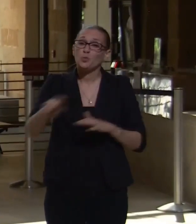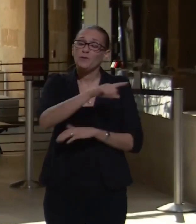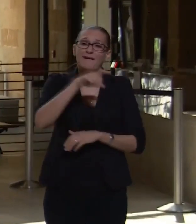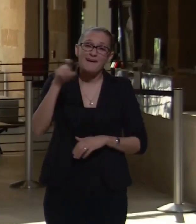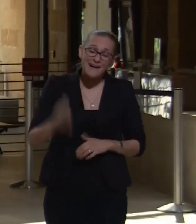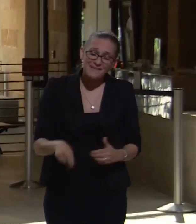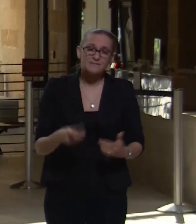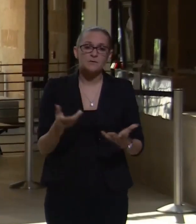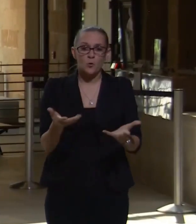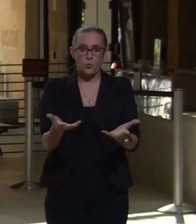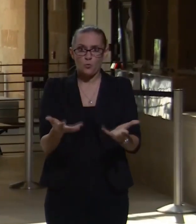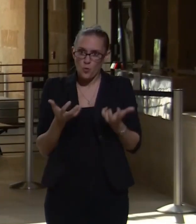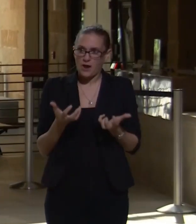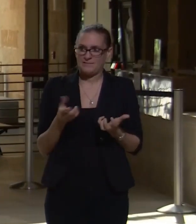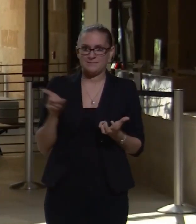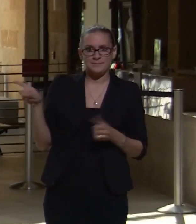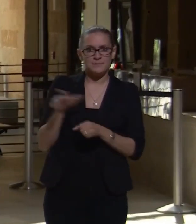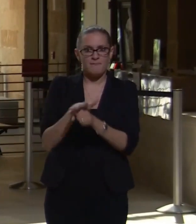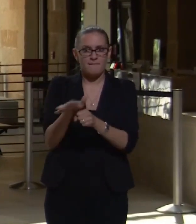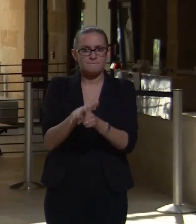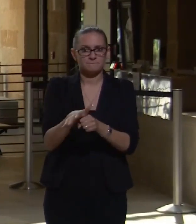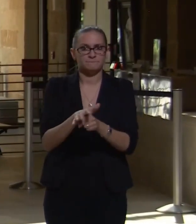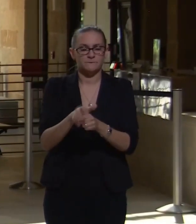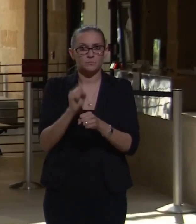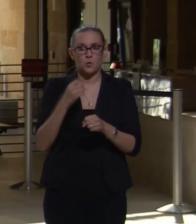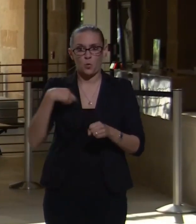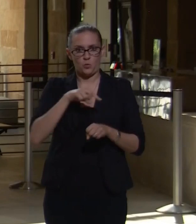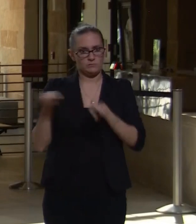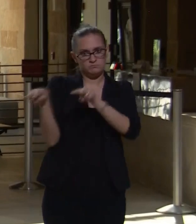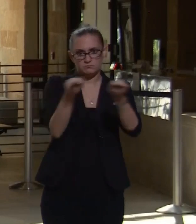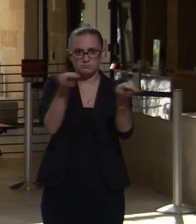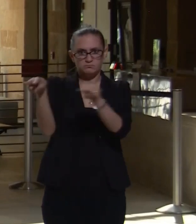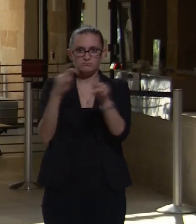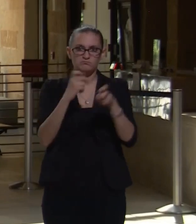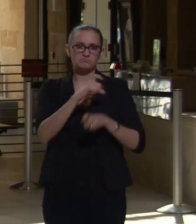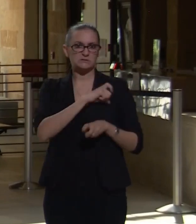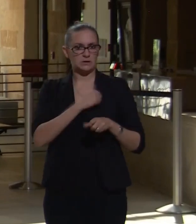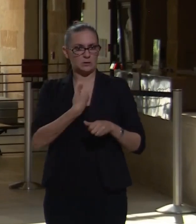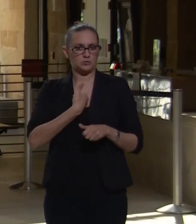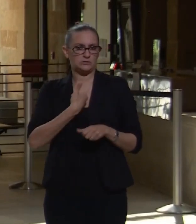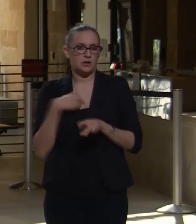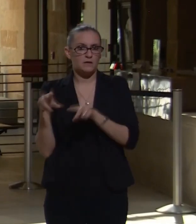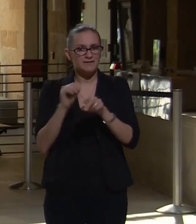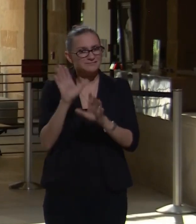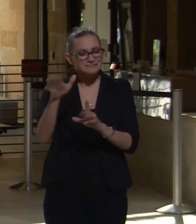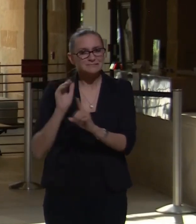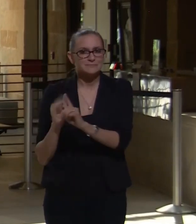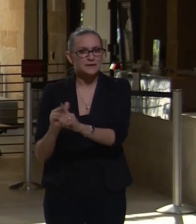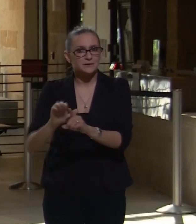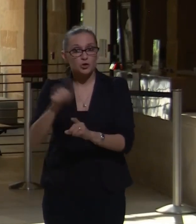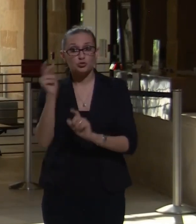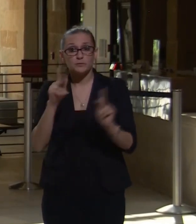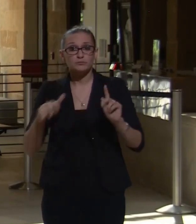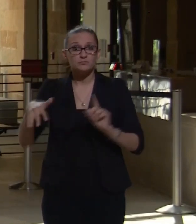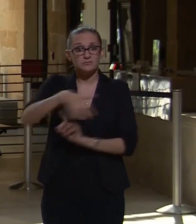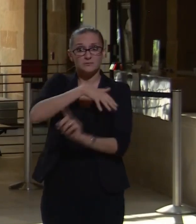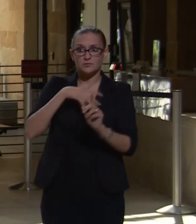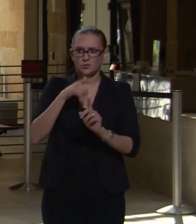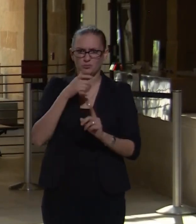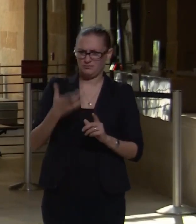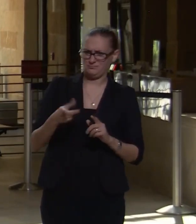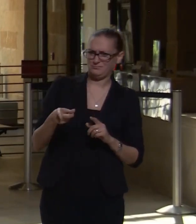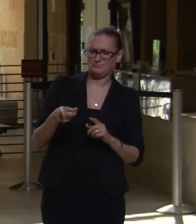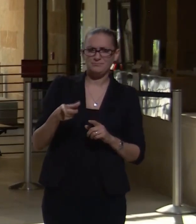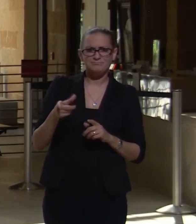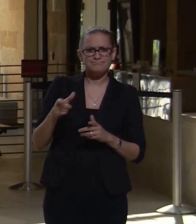have to want enough so that we police ourselves and so that we remind others around us who might